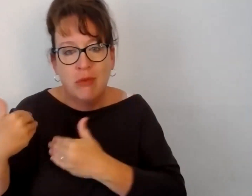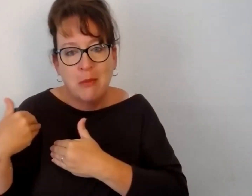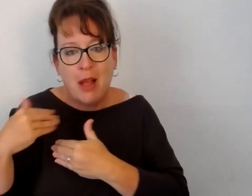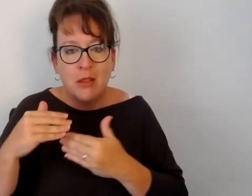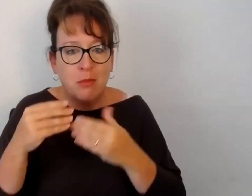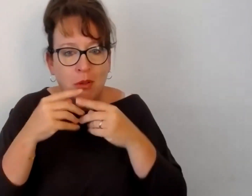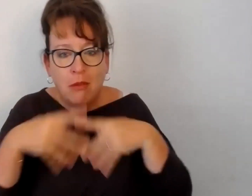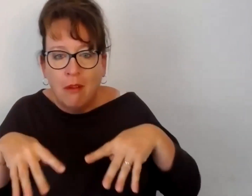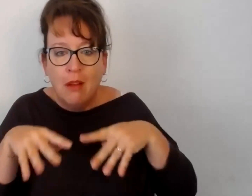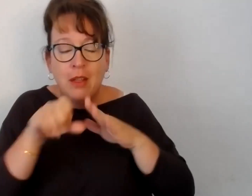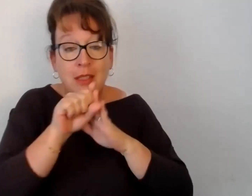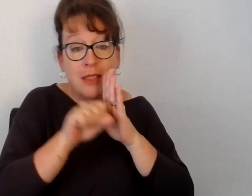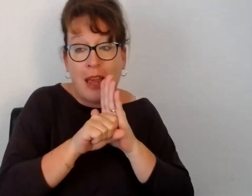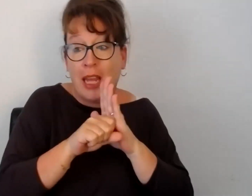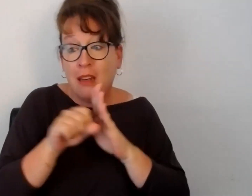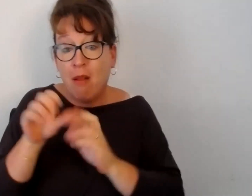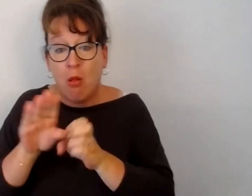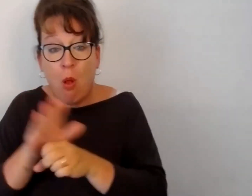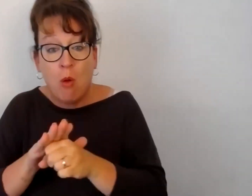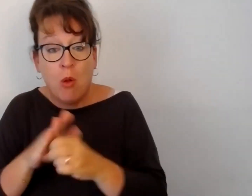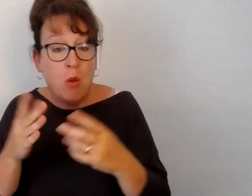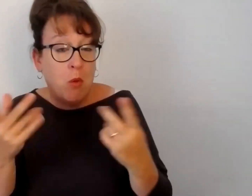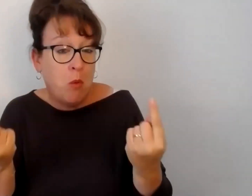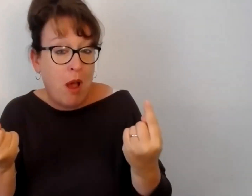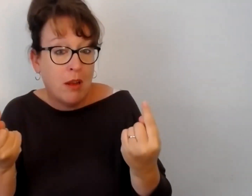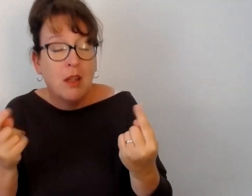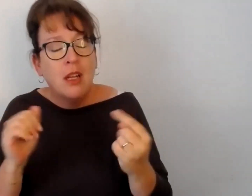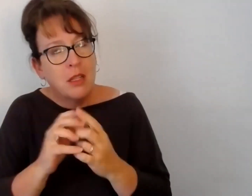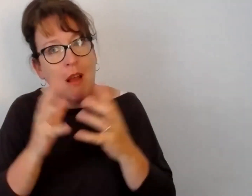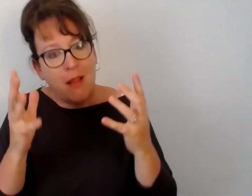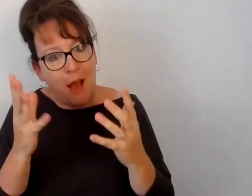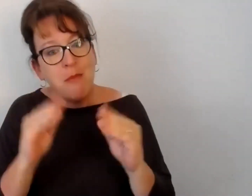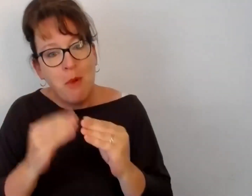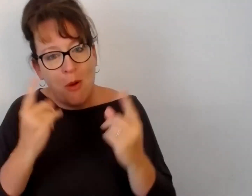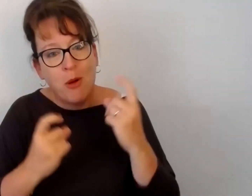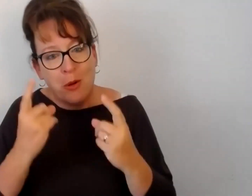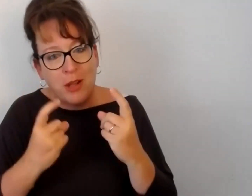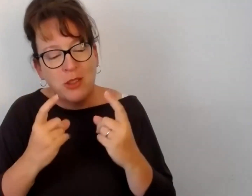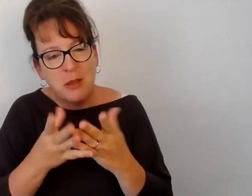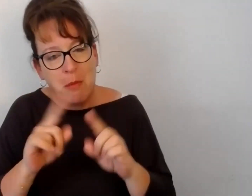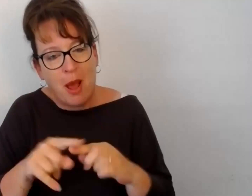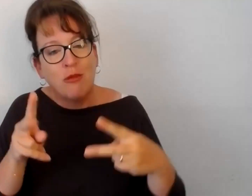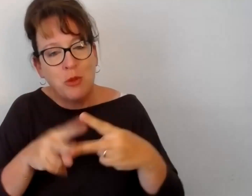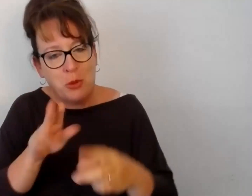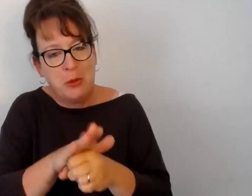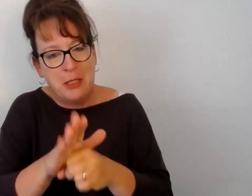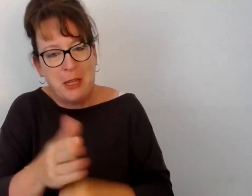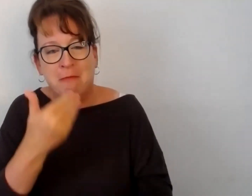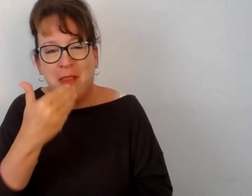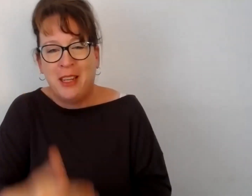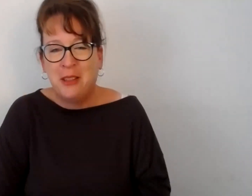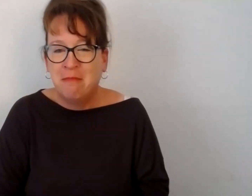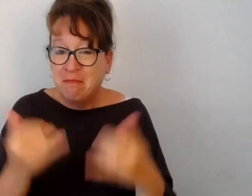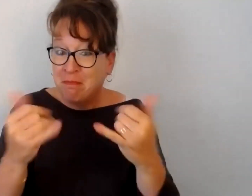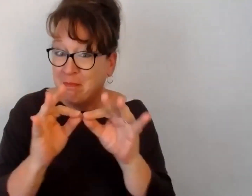whether it's a state level or at the local level here. So there's a whole bunch of other questions tied around that, but we'll leave it at that. Thank you. Thank